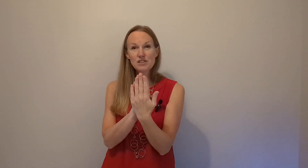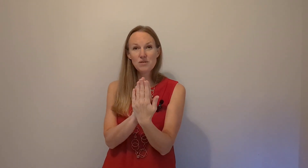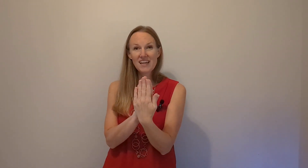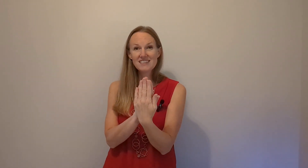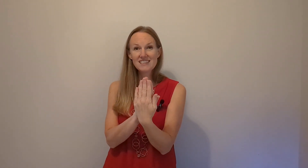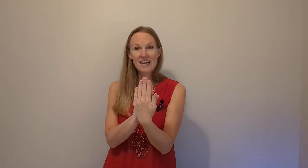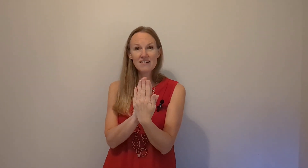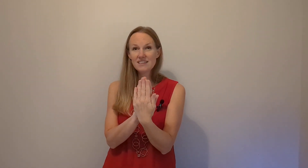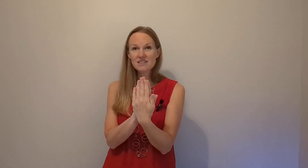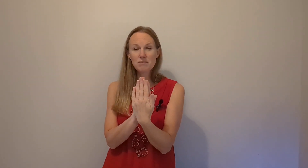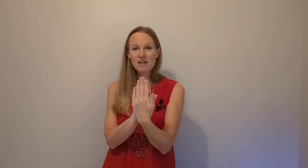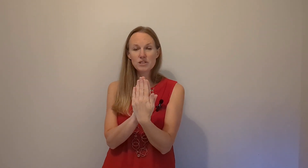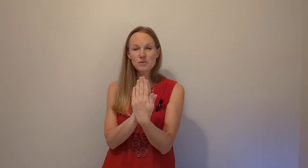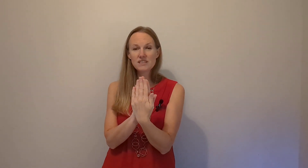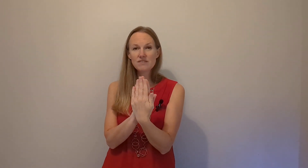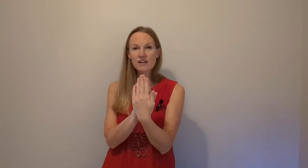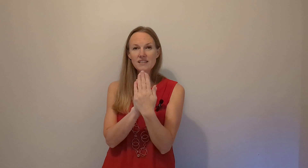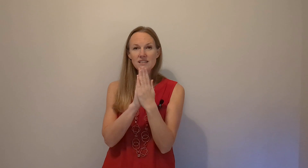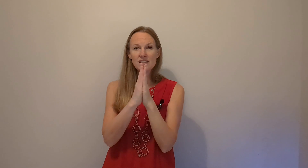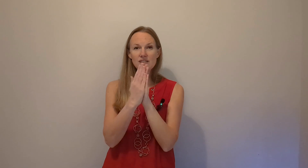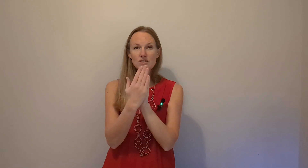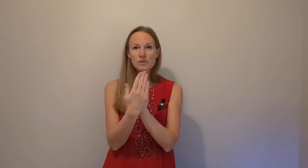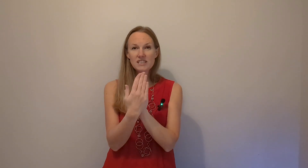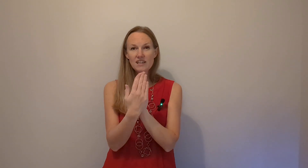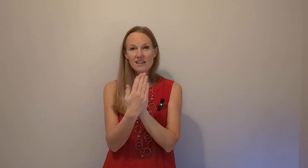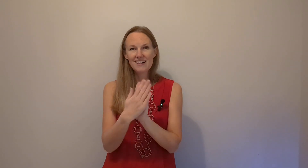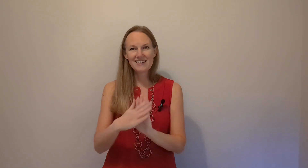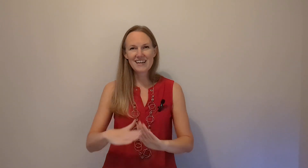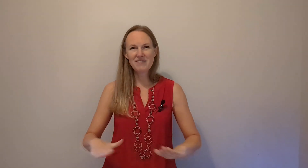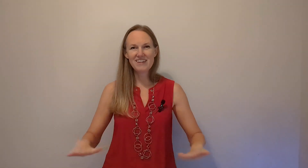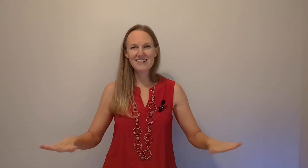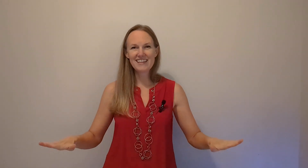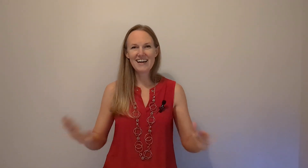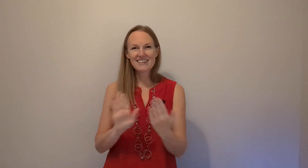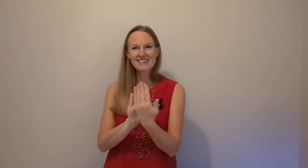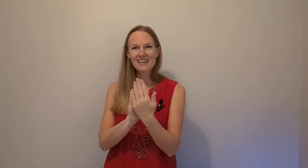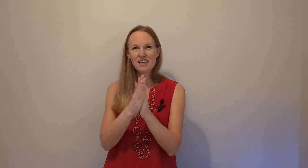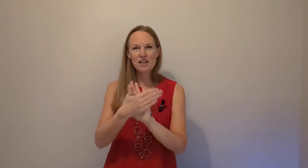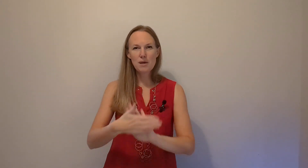2 hands together. Doesn't matter which one's in front. Switch it and then come out like that. Okay,